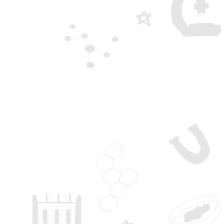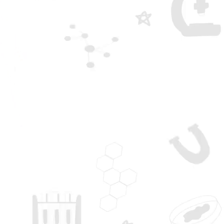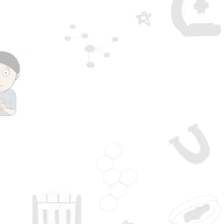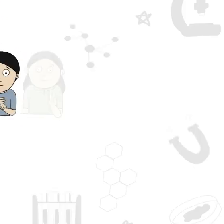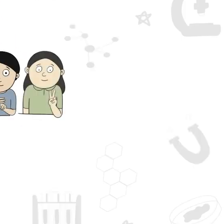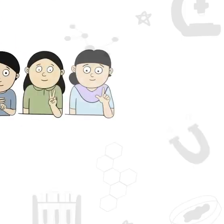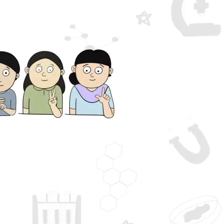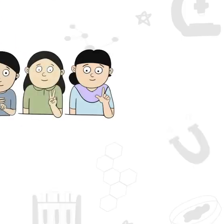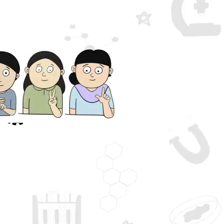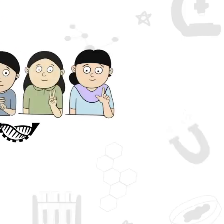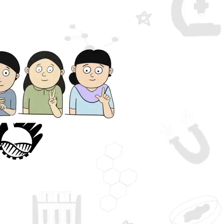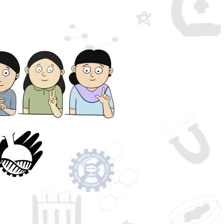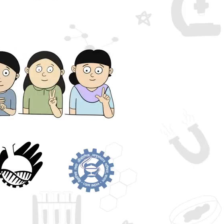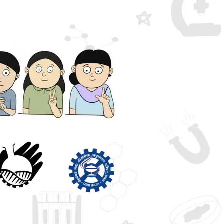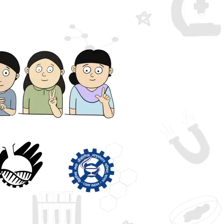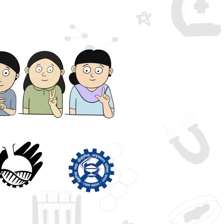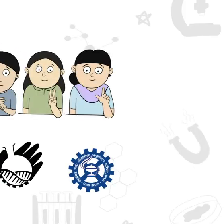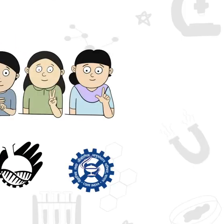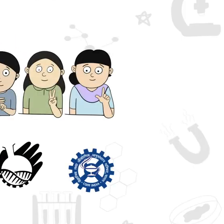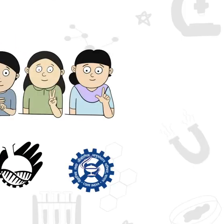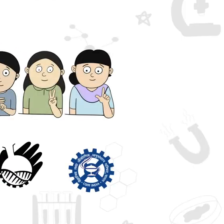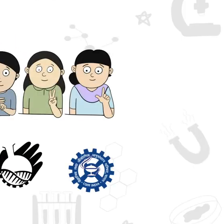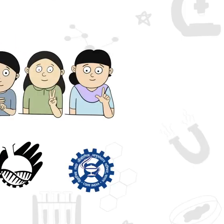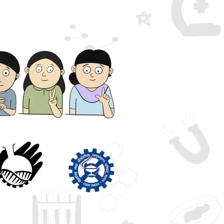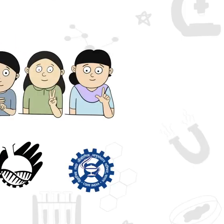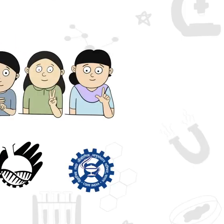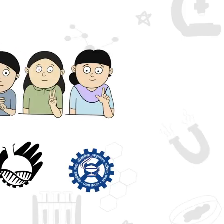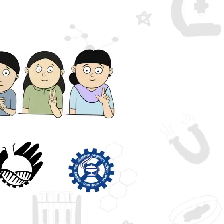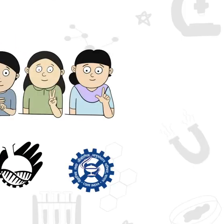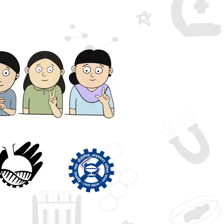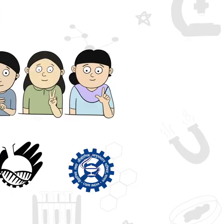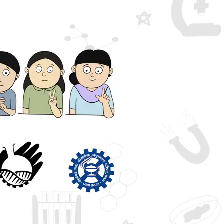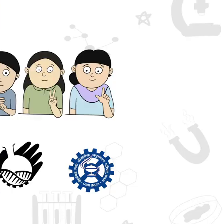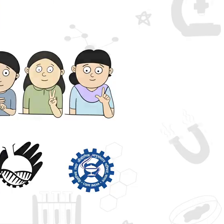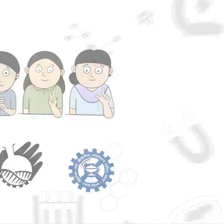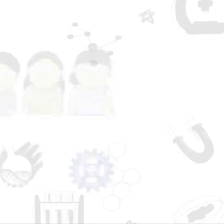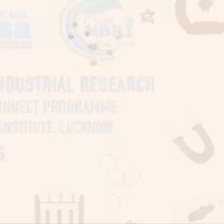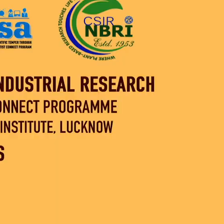Welcome to ISL-enabled virtual lab of CSIR.